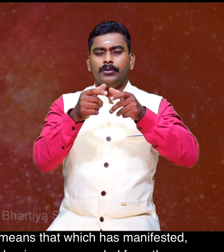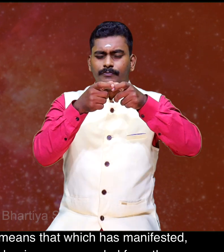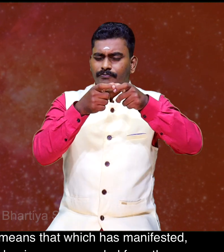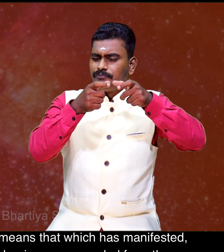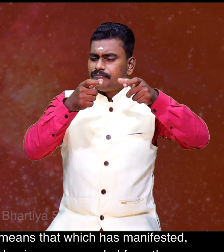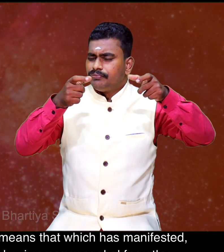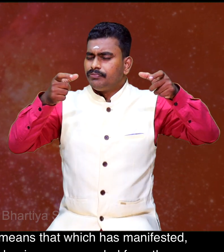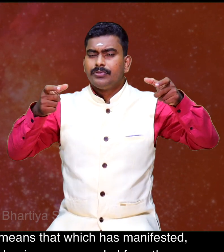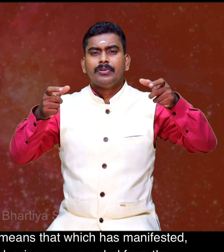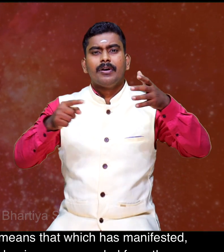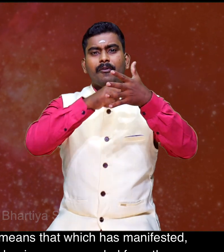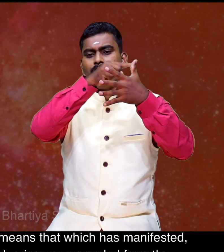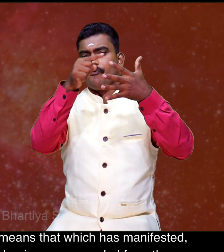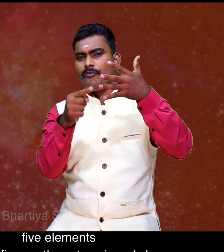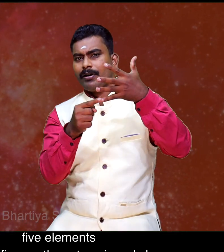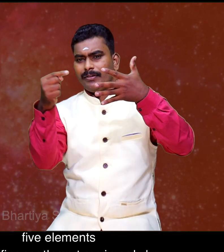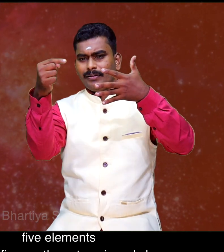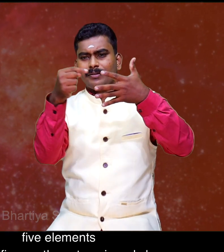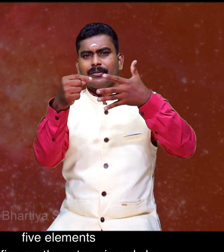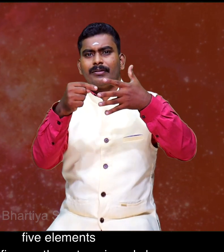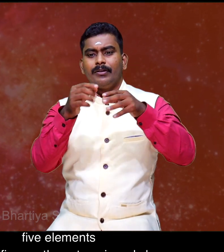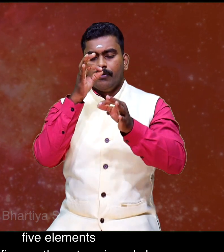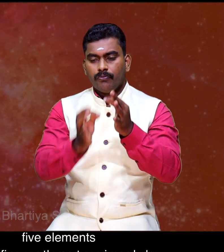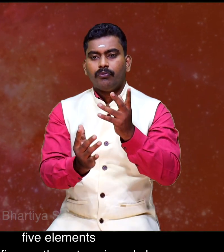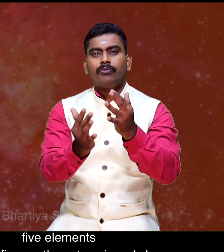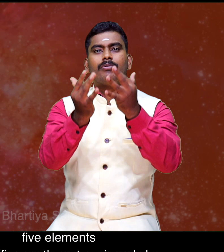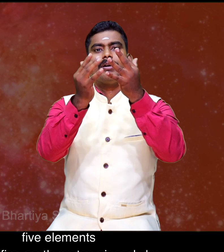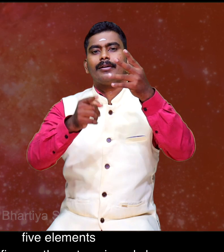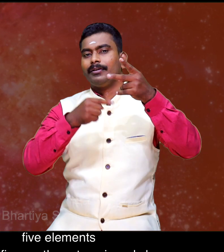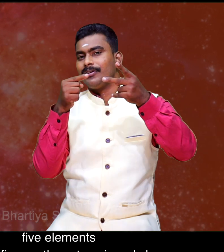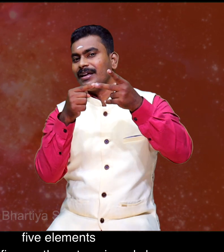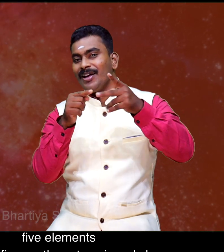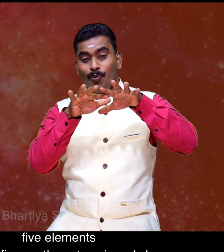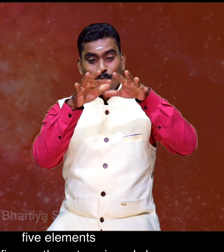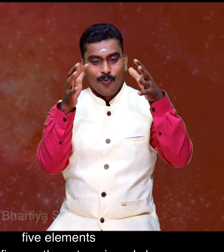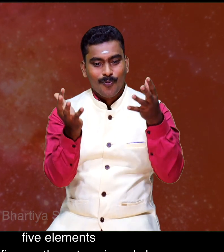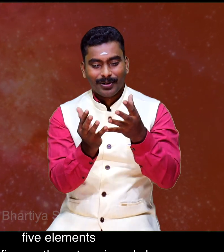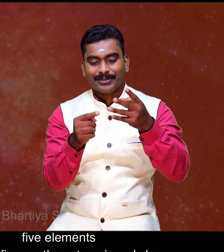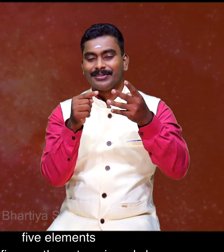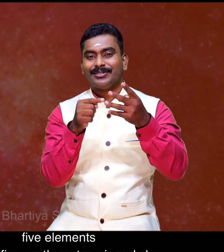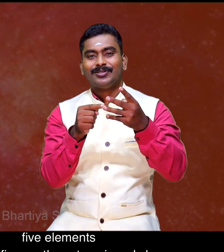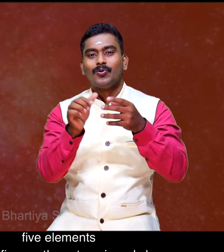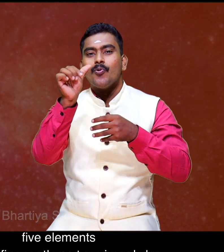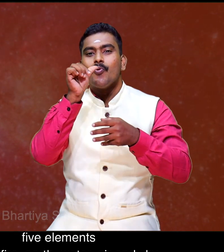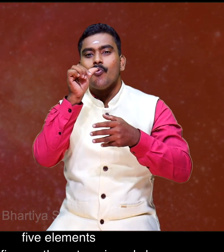and expanded from the five elements, namely the fire, earth,